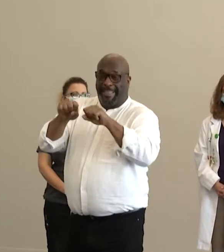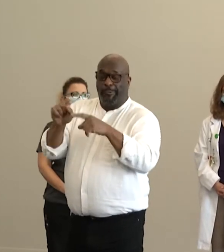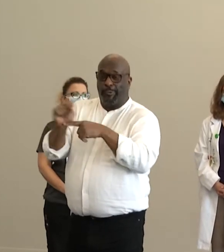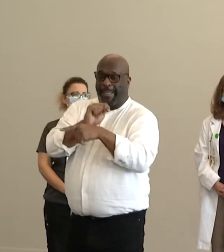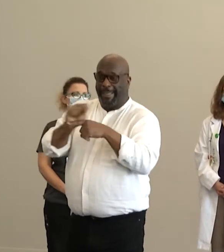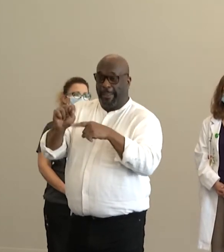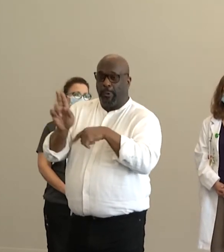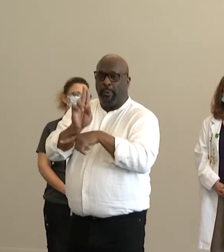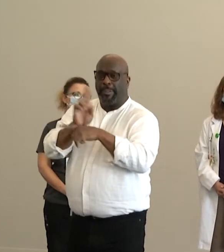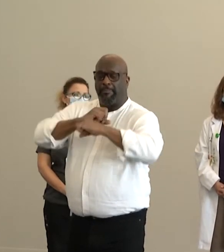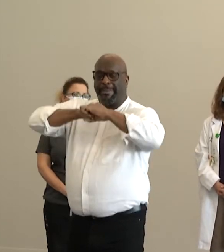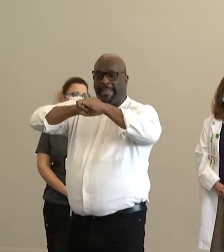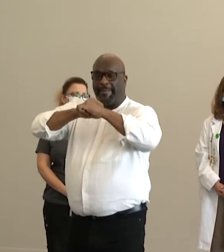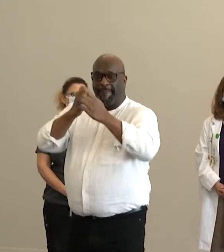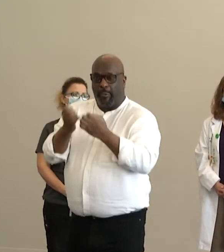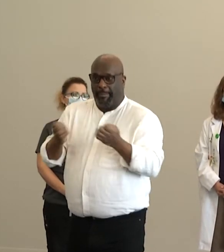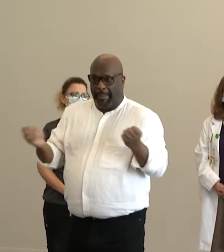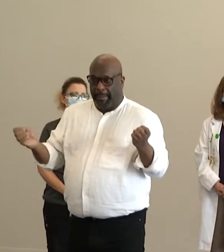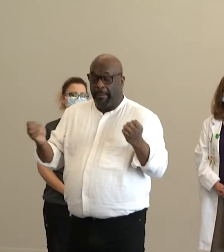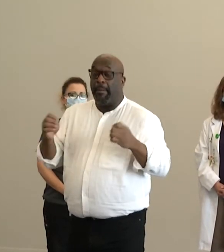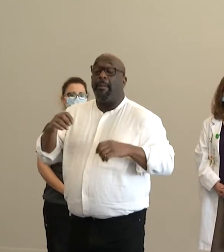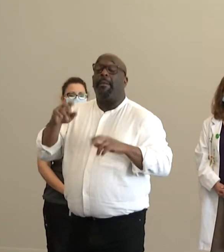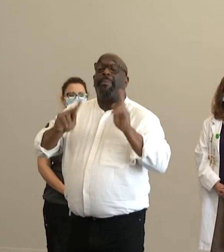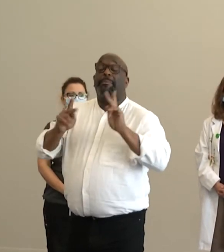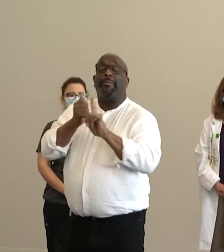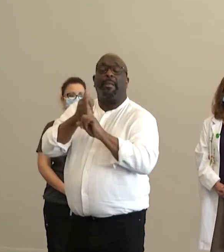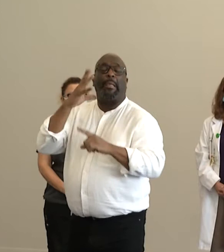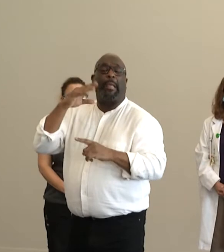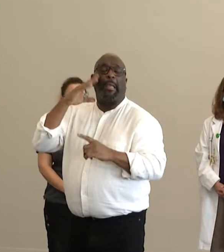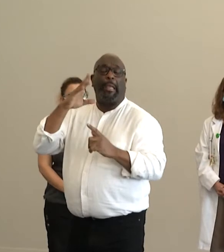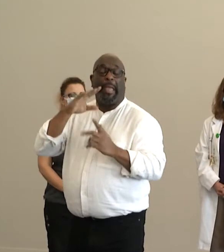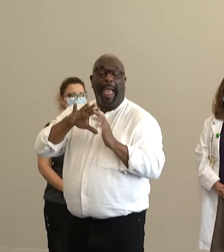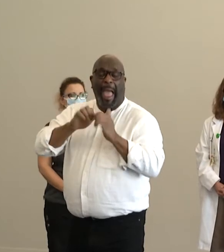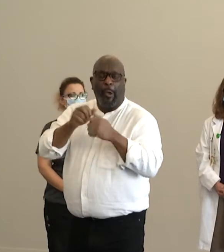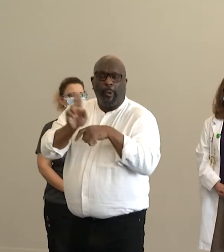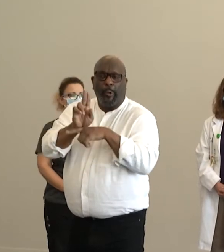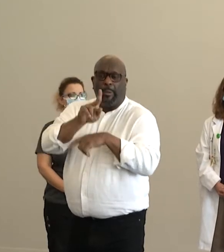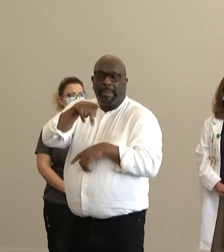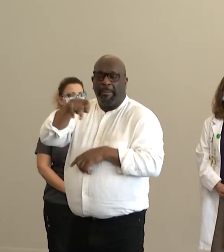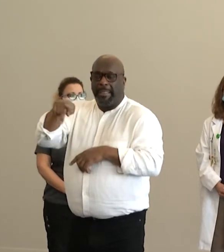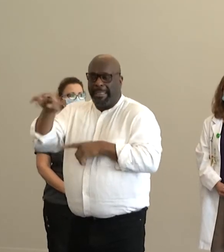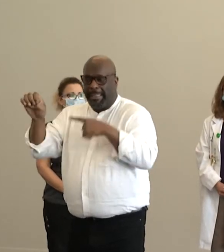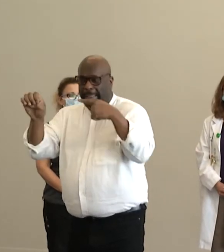protective equipment, our PPE. We also have had to do,